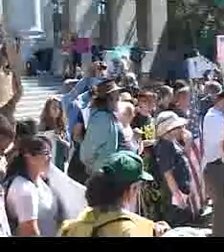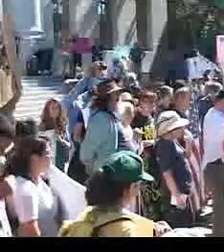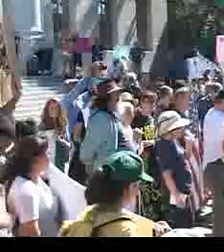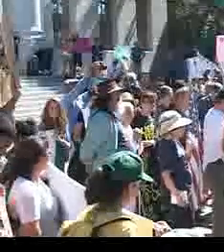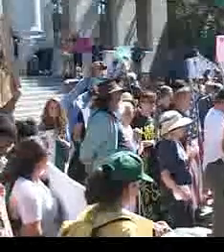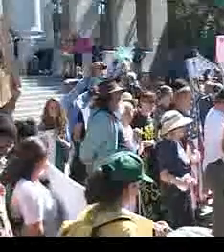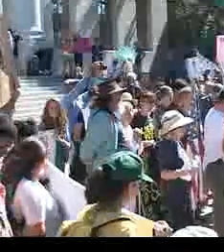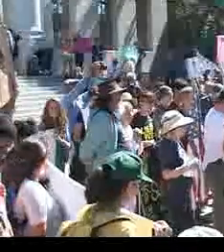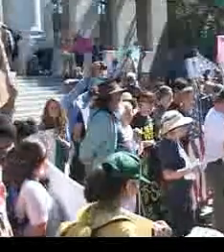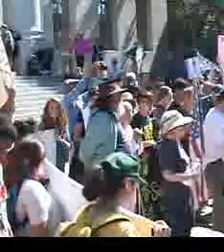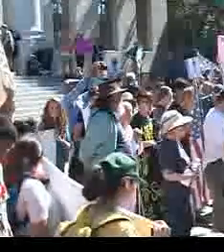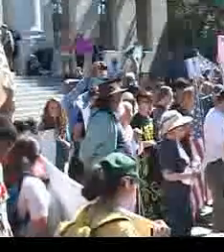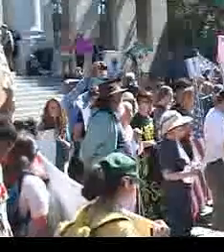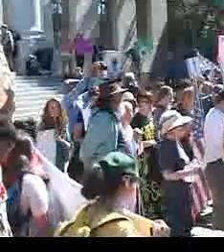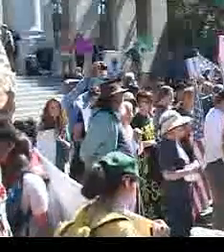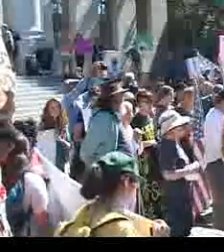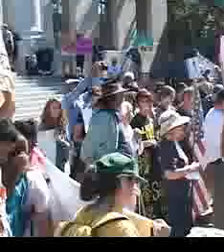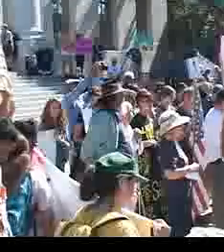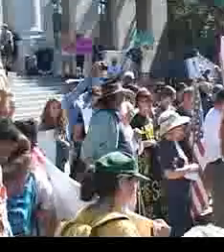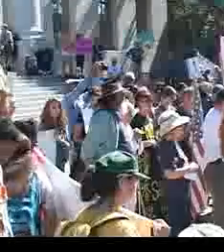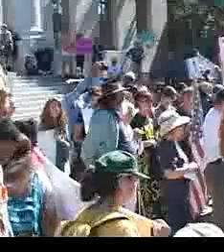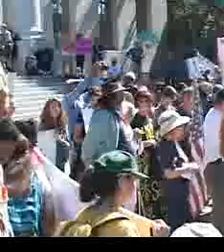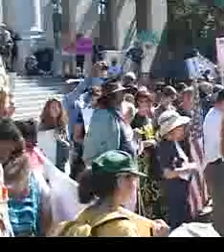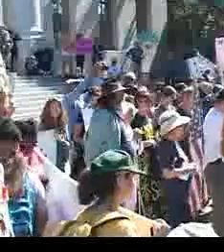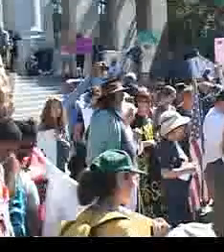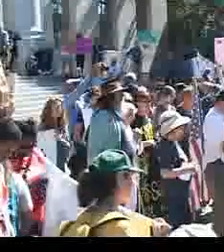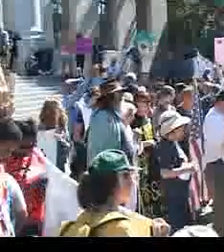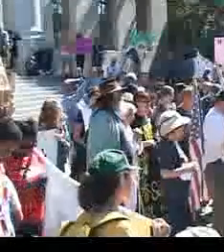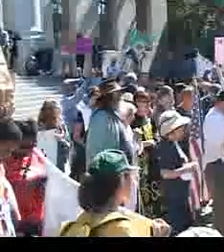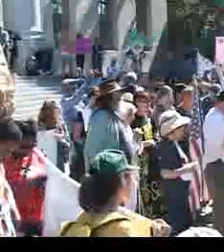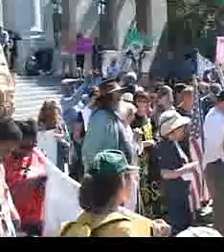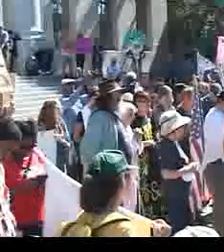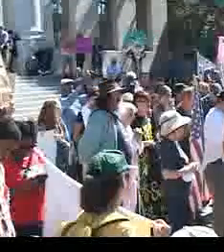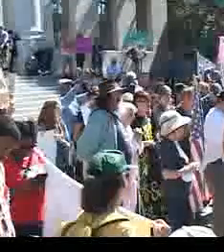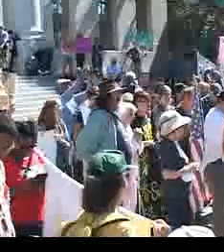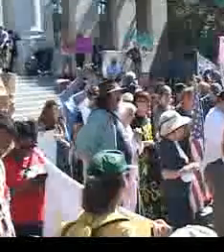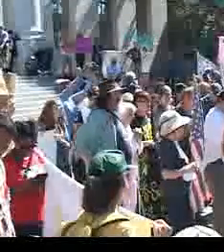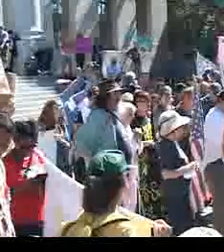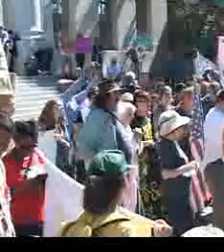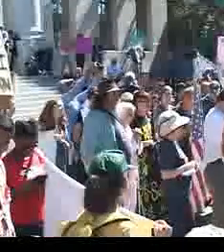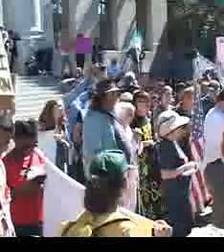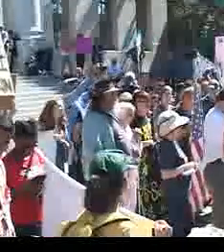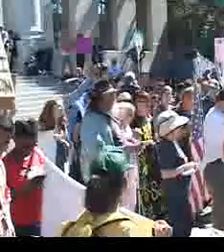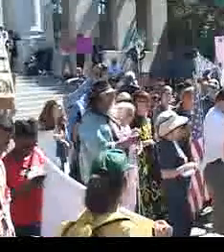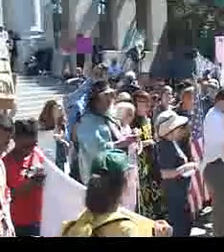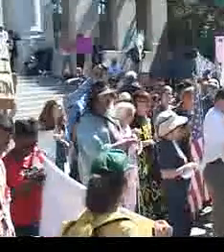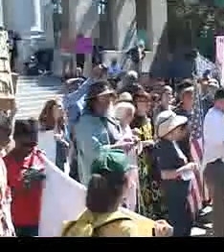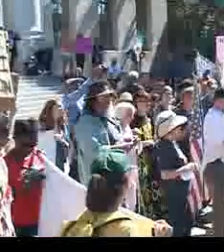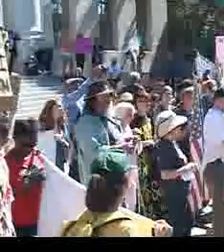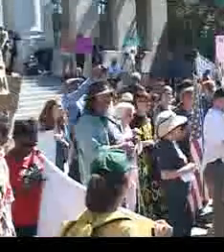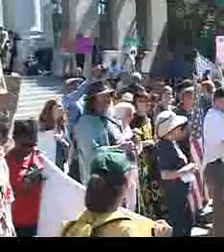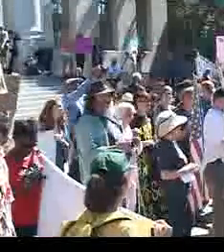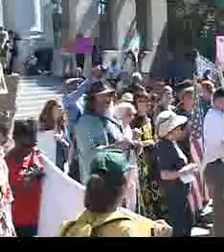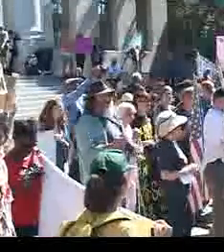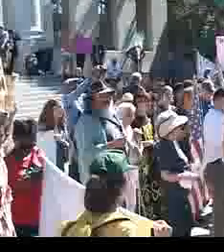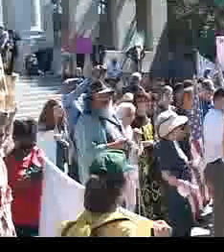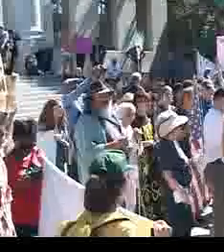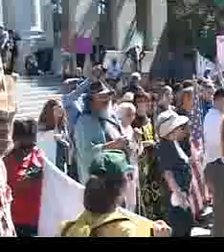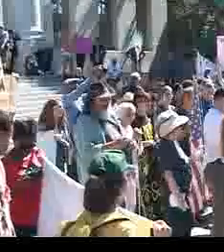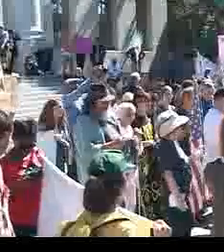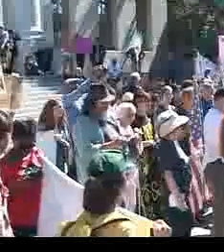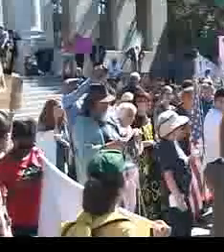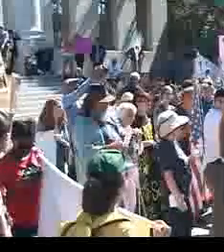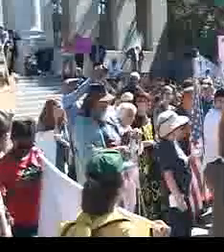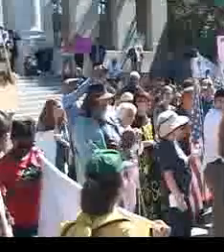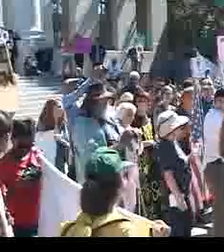Board of Directors, and if President Kerr, in fact, is the manager, then I tell you something, the faculty are a bunch of employees, and we're the